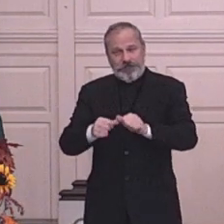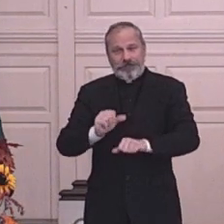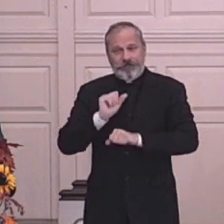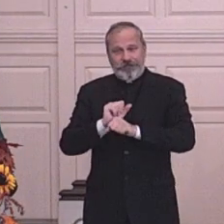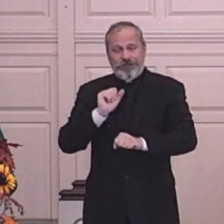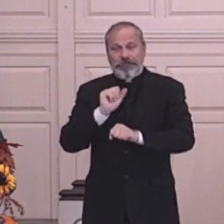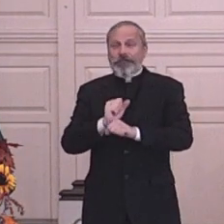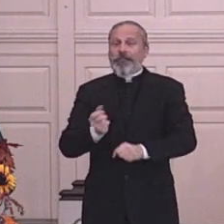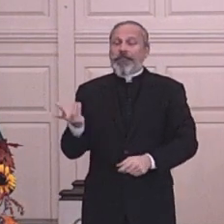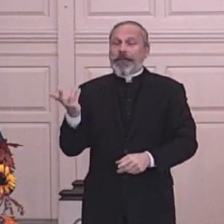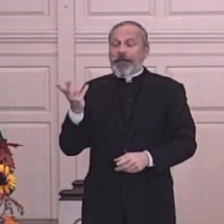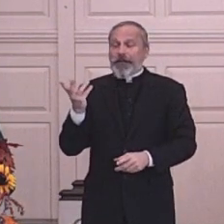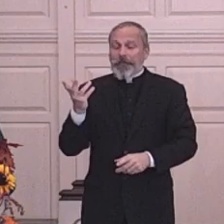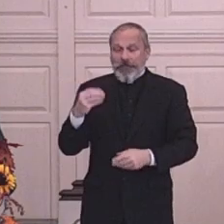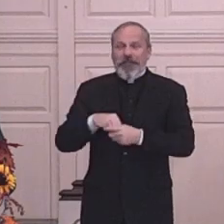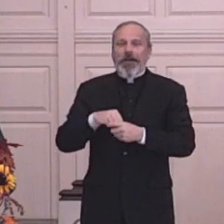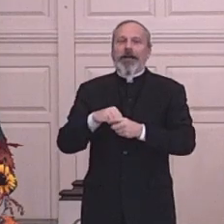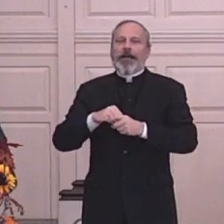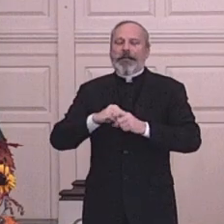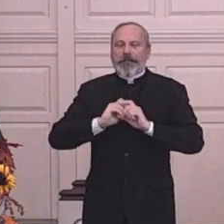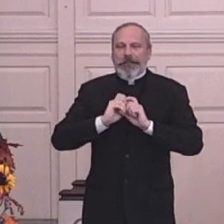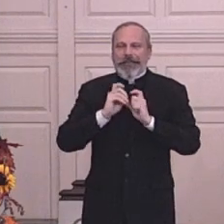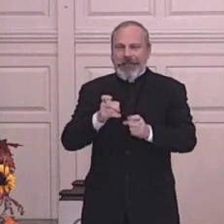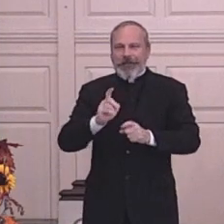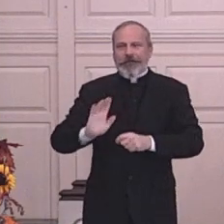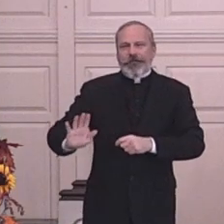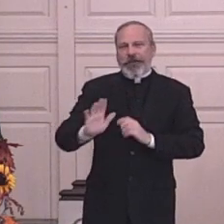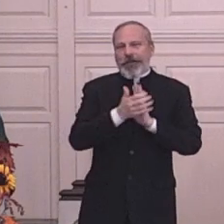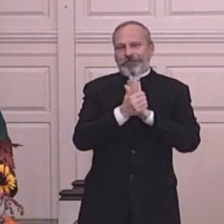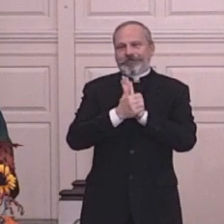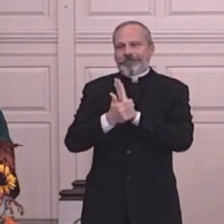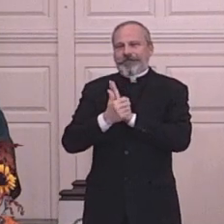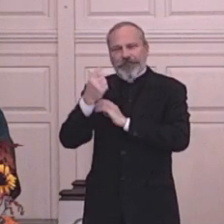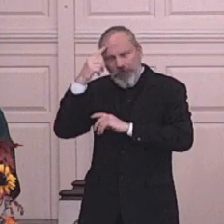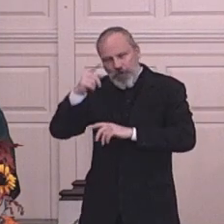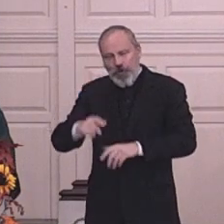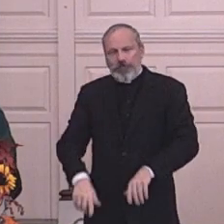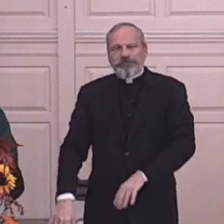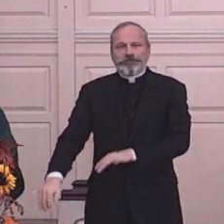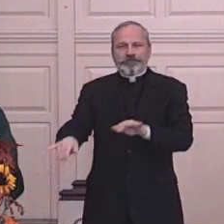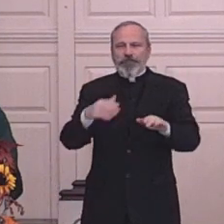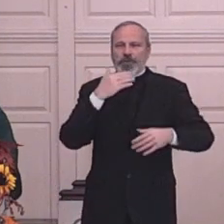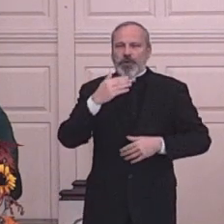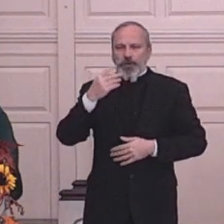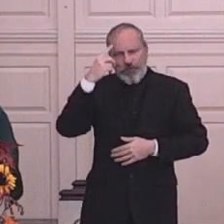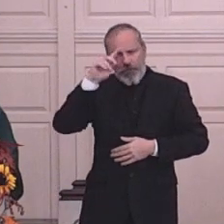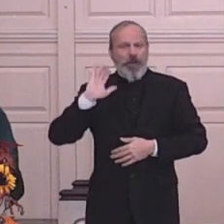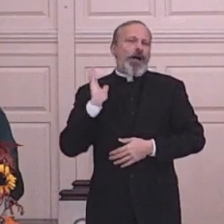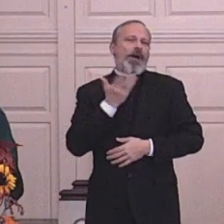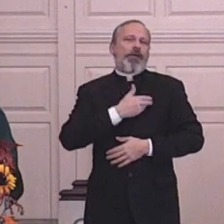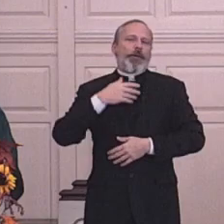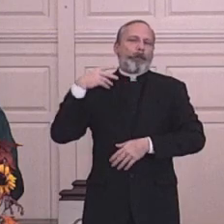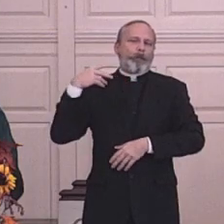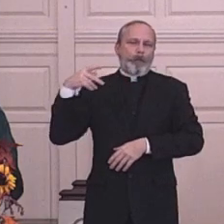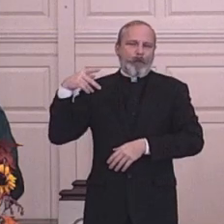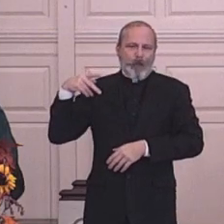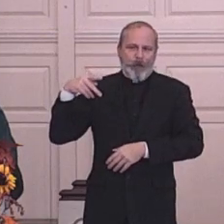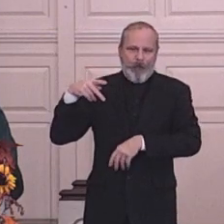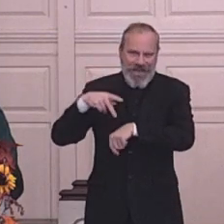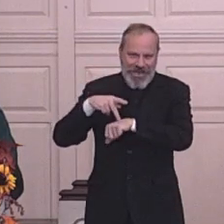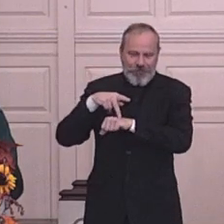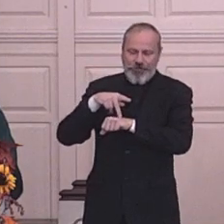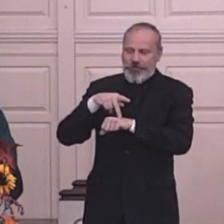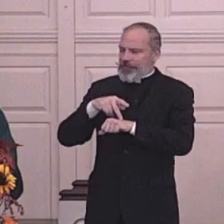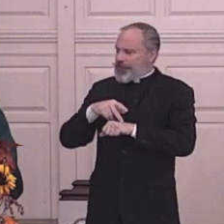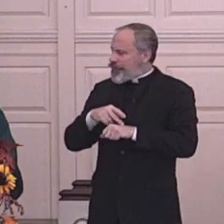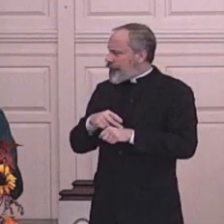contribute their giftedness for the common good of our parish. And at the same time, when we look at